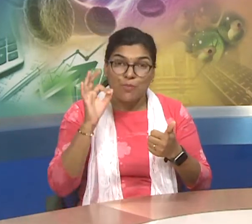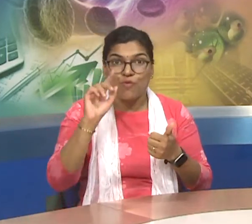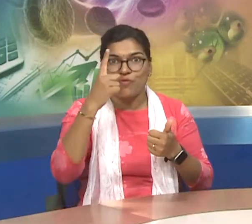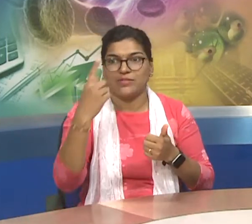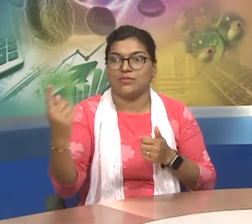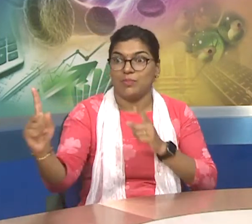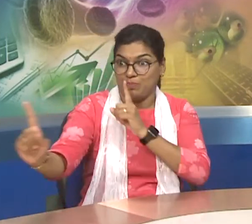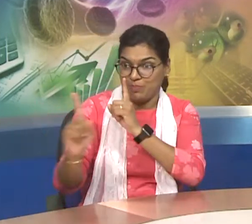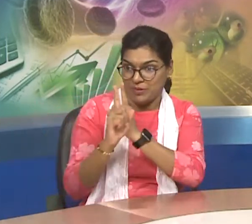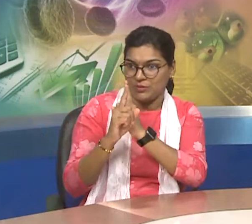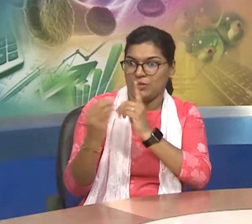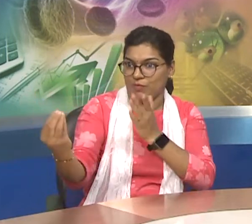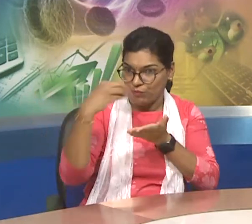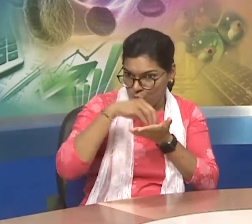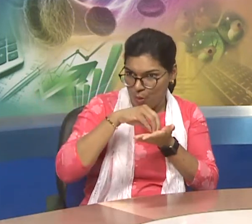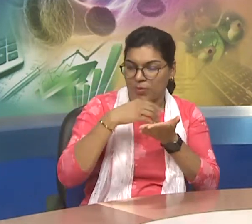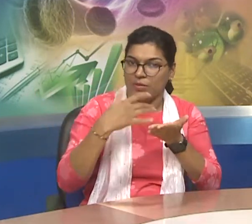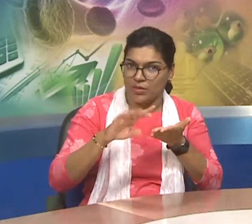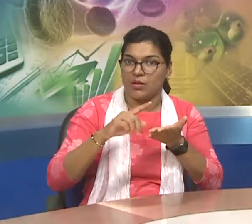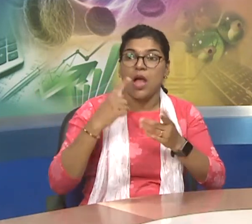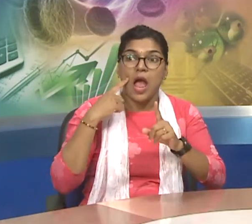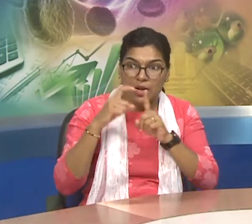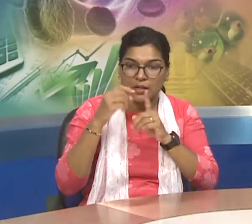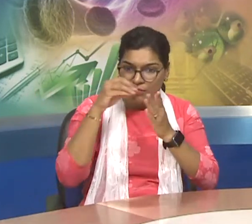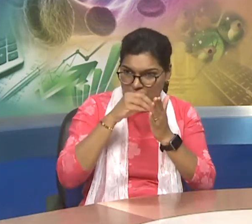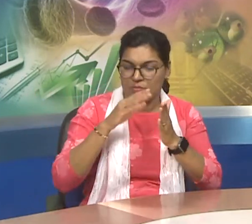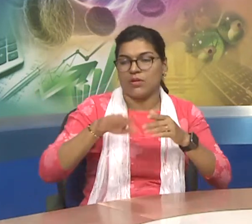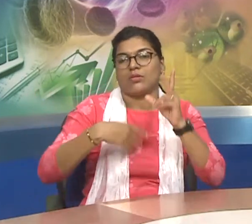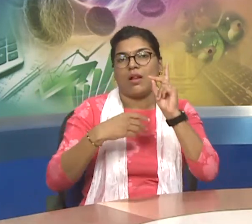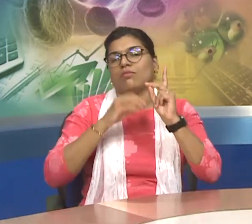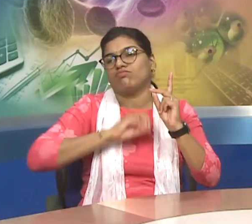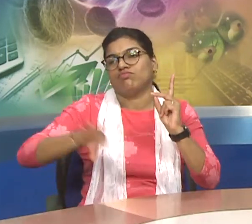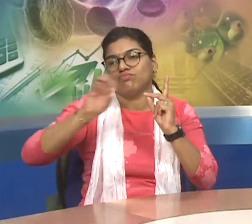So these are two pivotal roles which are